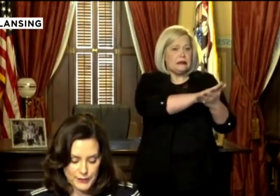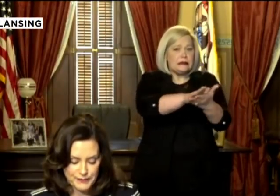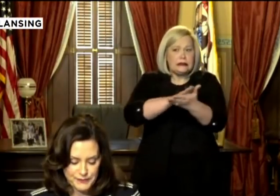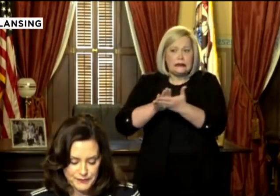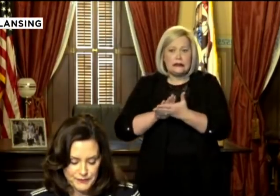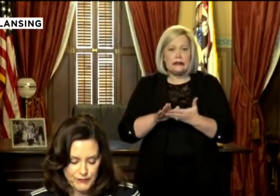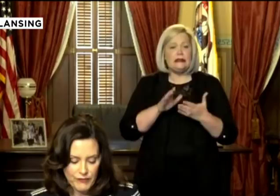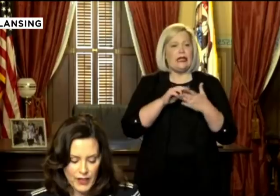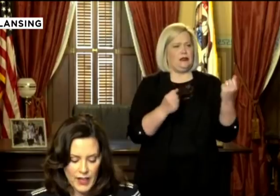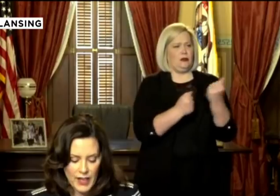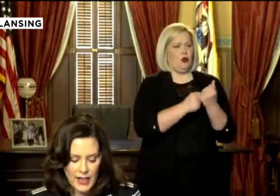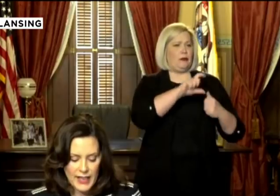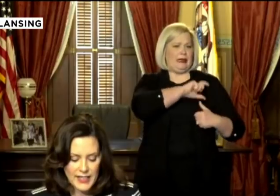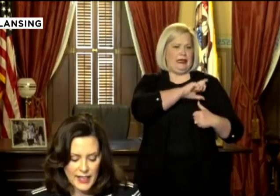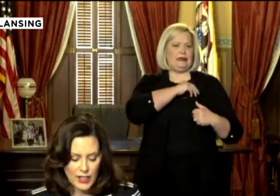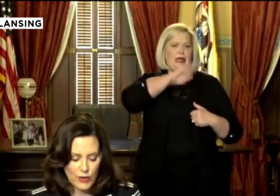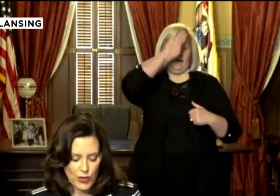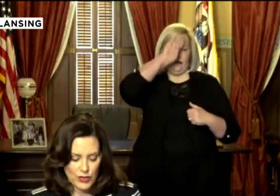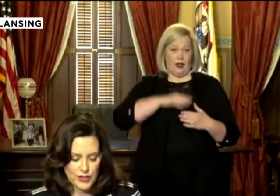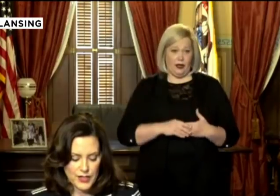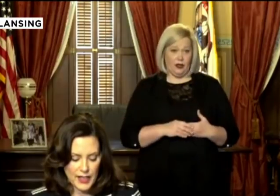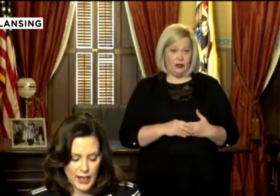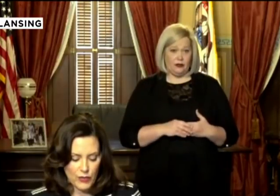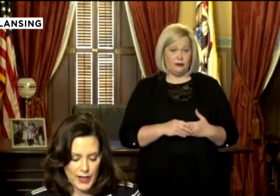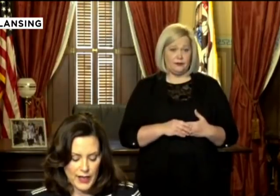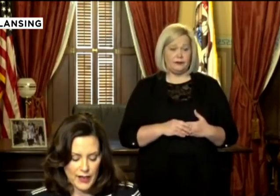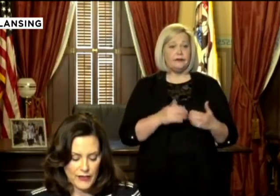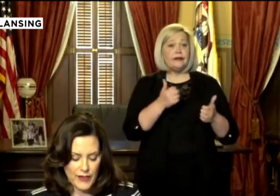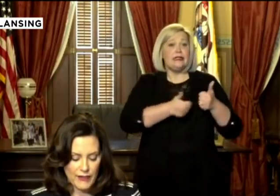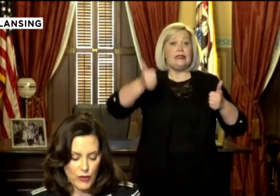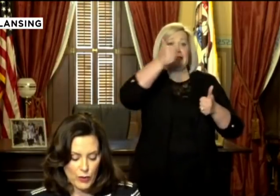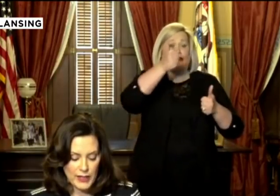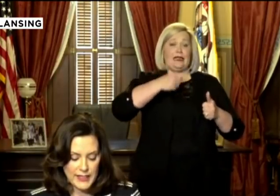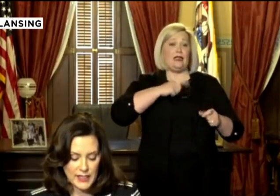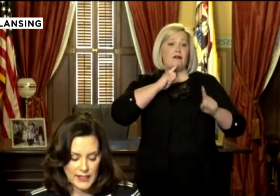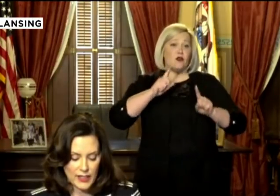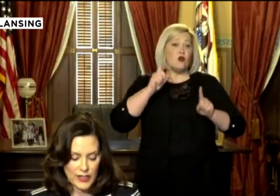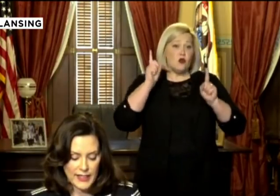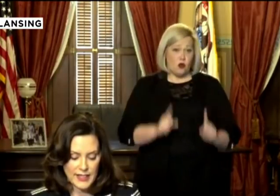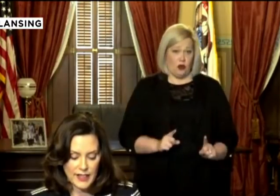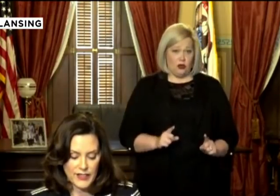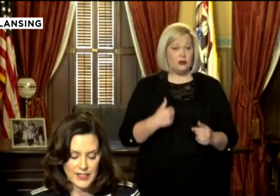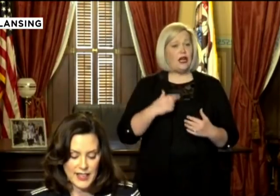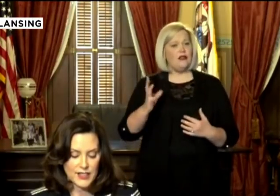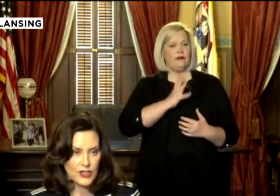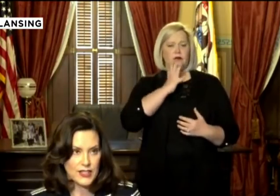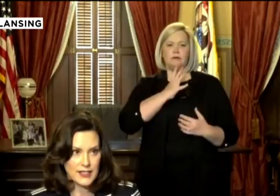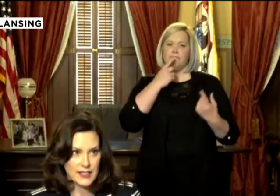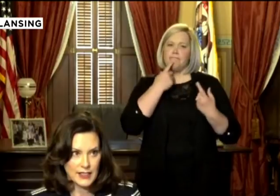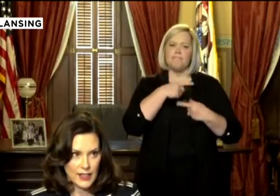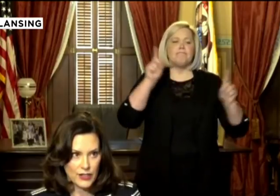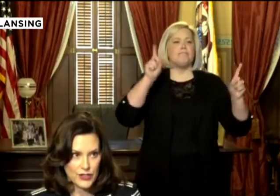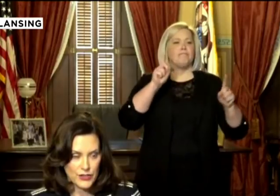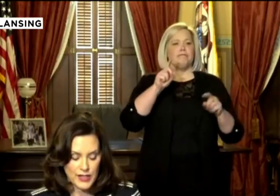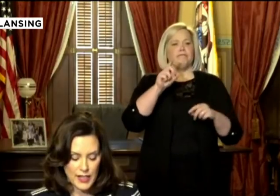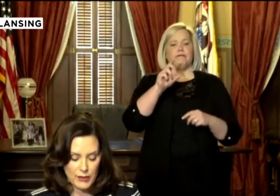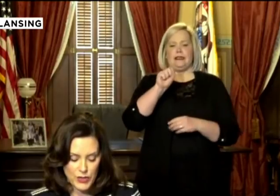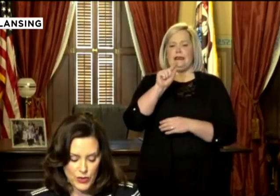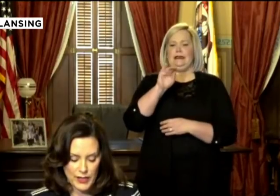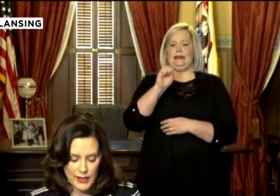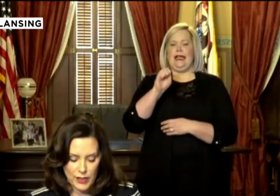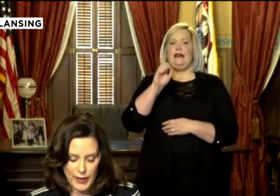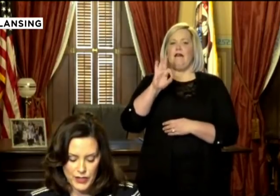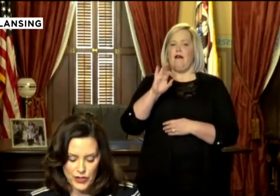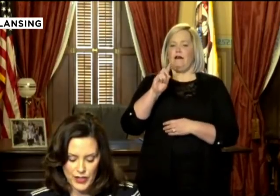when required. Executive orders. I have formally declared a state of disaster and sent a letter to